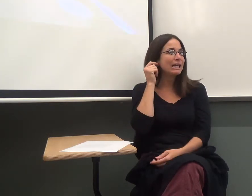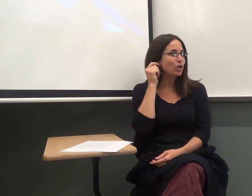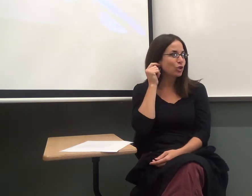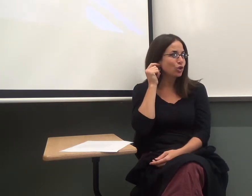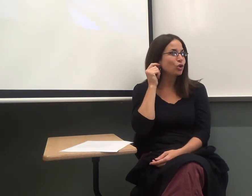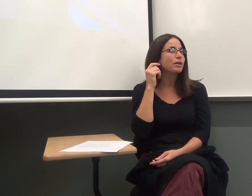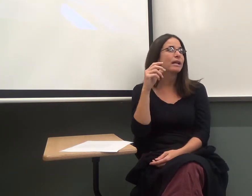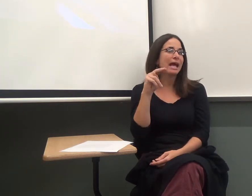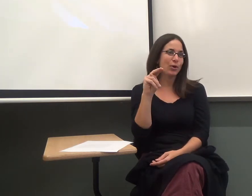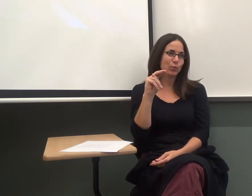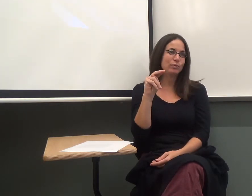the noun ear.